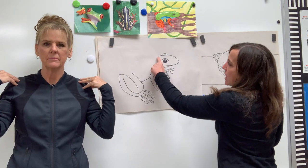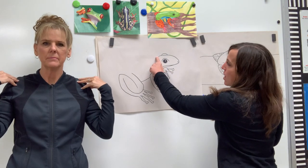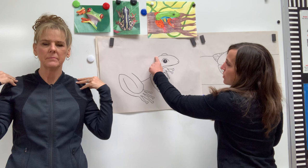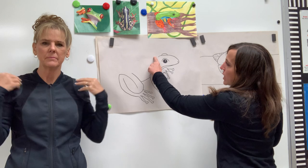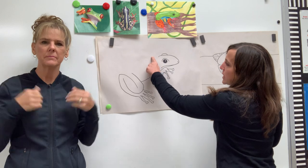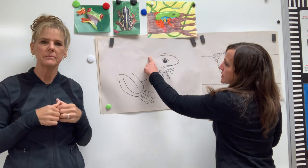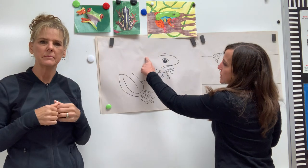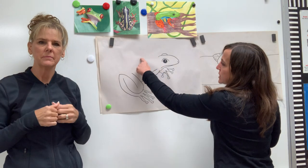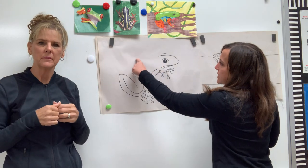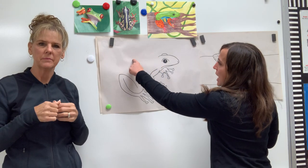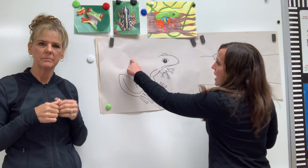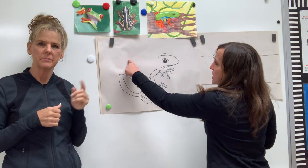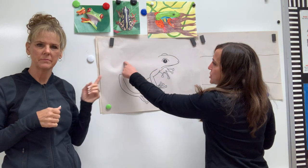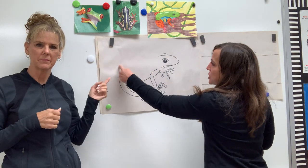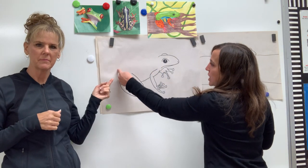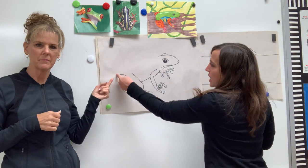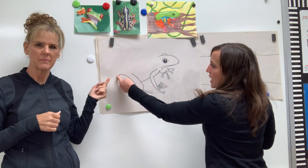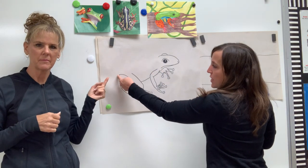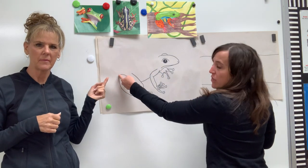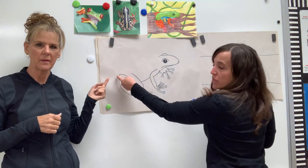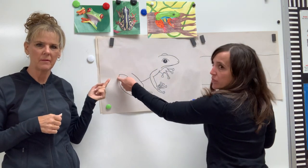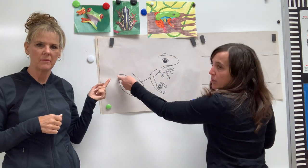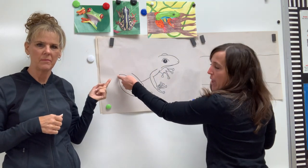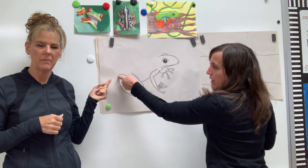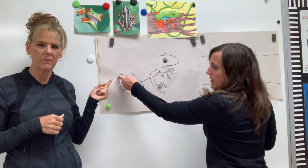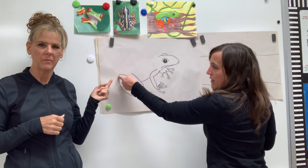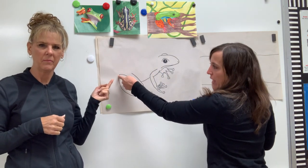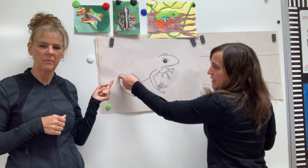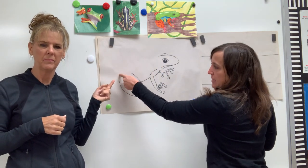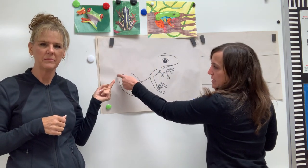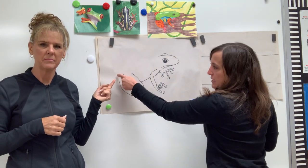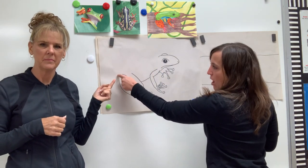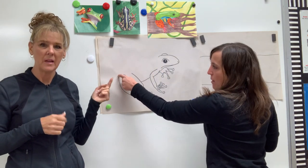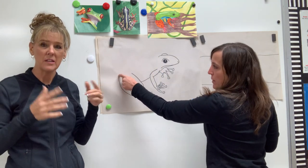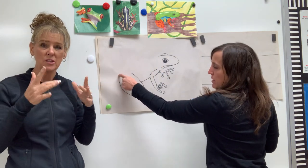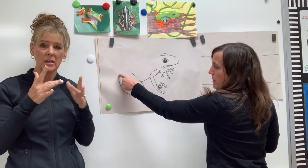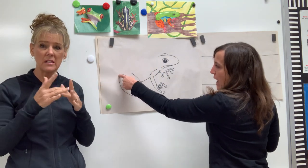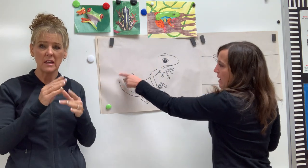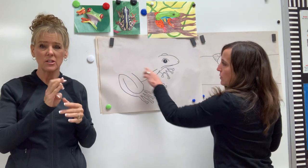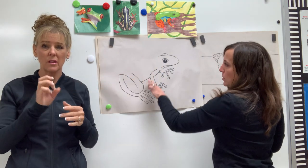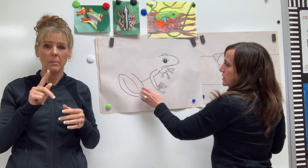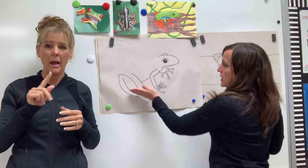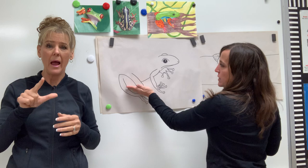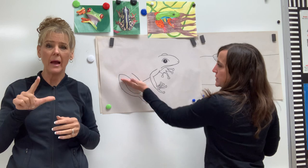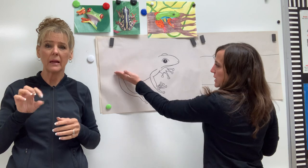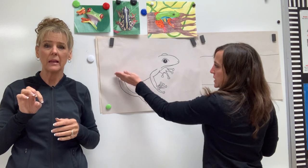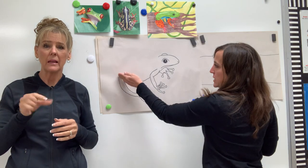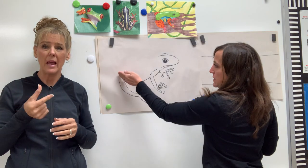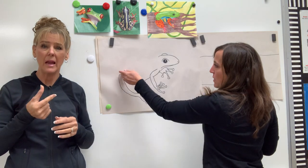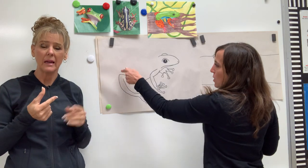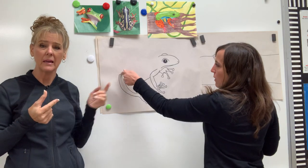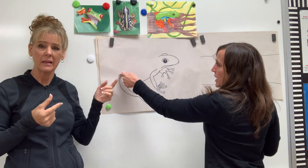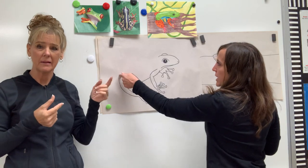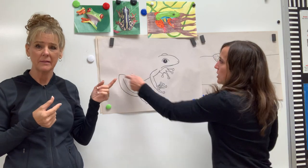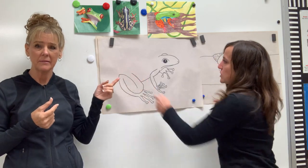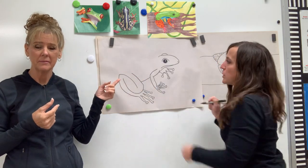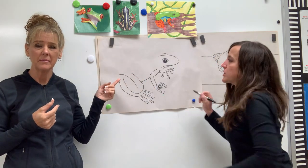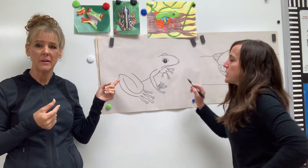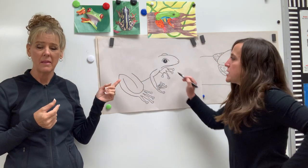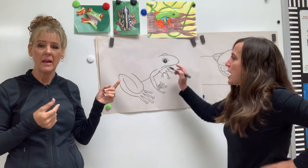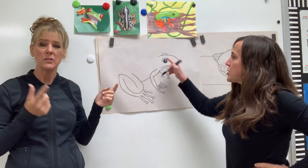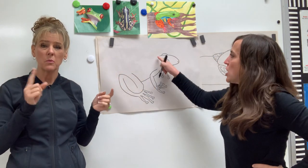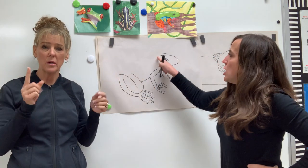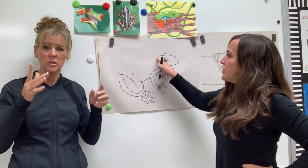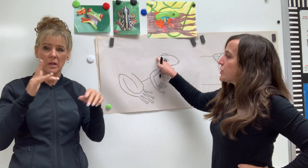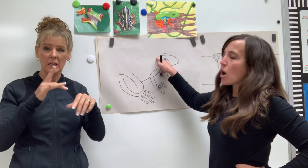curve down and it's gonna touch the back of that leg. See the top and the back where it's kind of slanted? Right here is